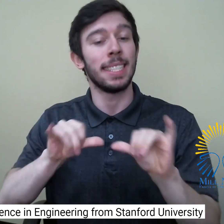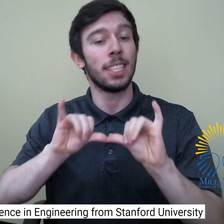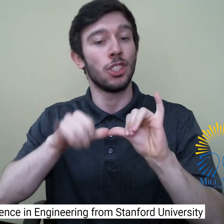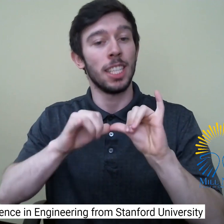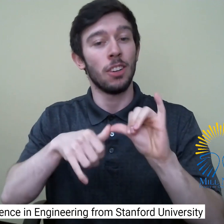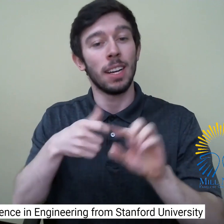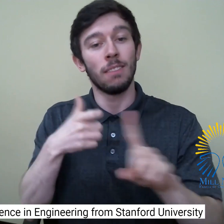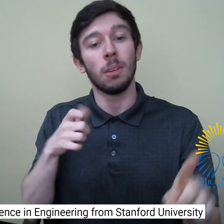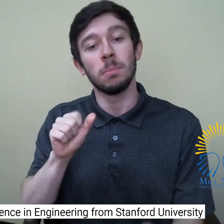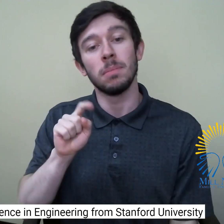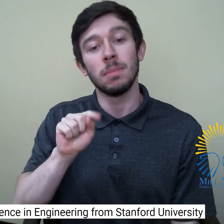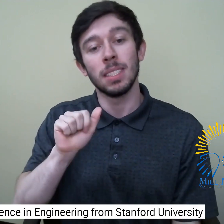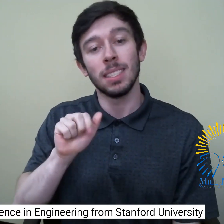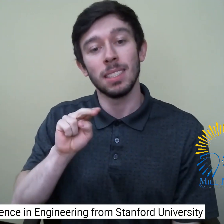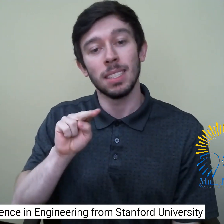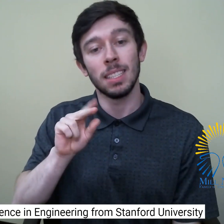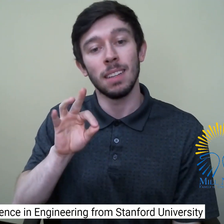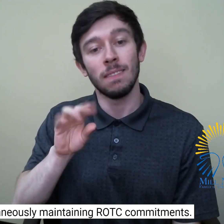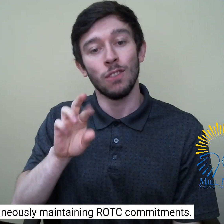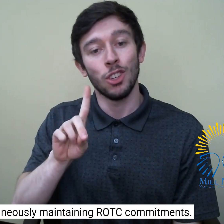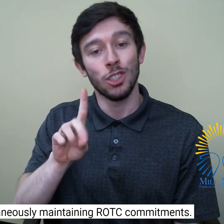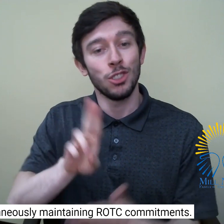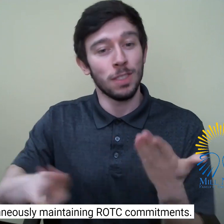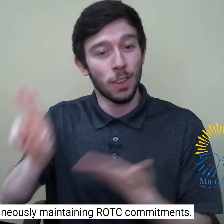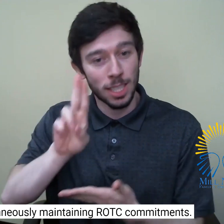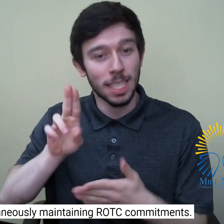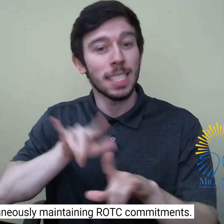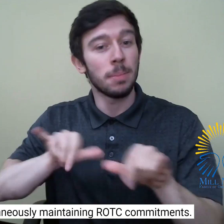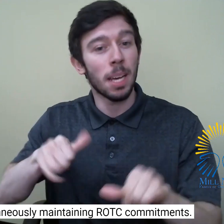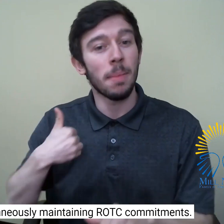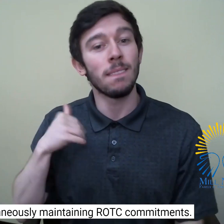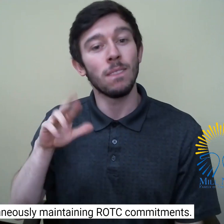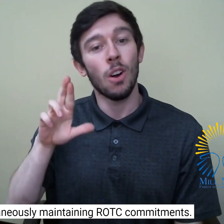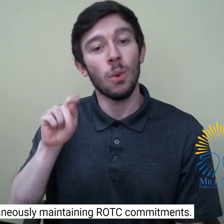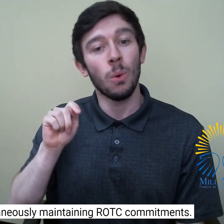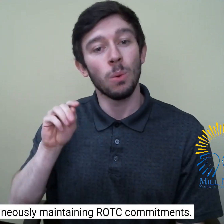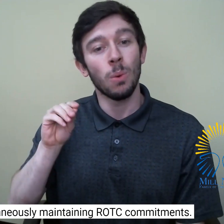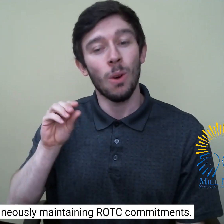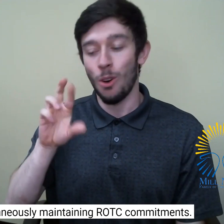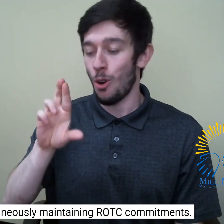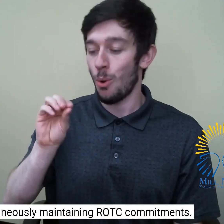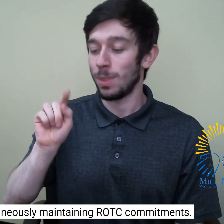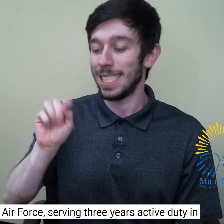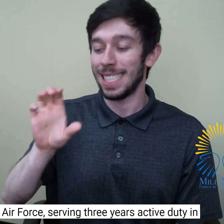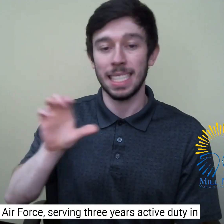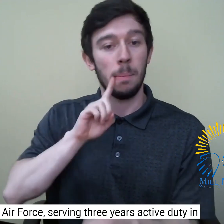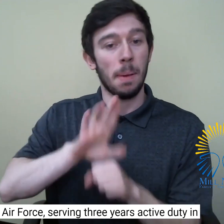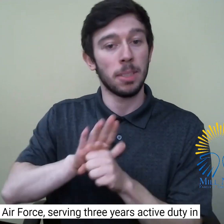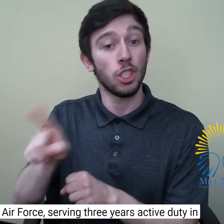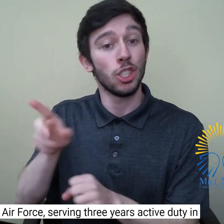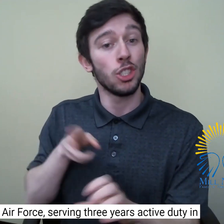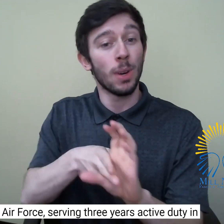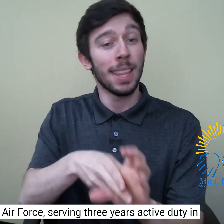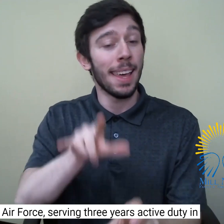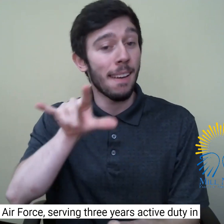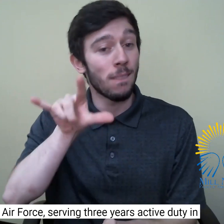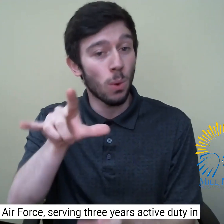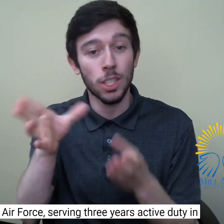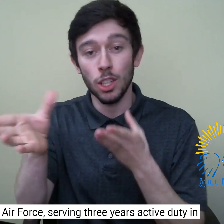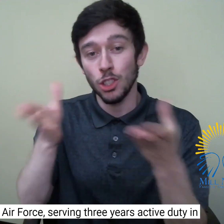in Engineering from Stanford University while simultaneously maintaining ROTC commitments. She joined the Air Force, serving 3 years